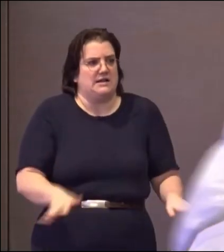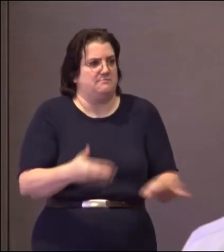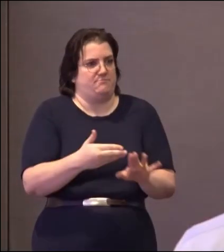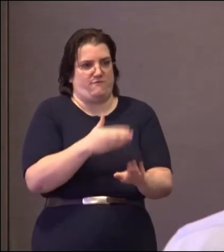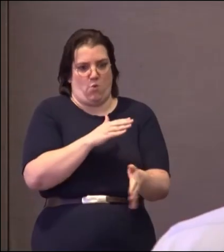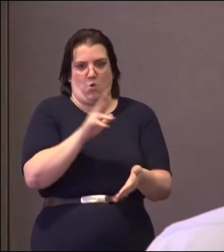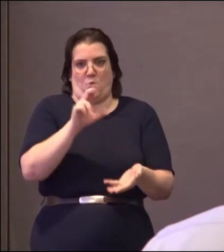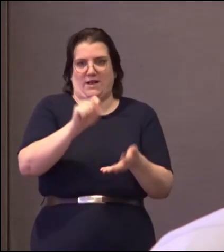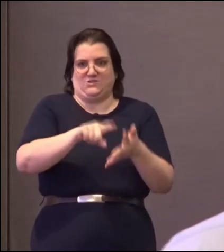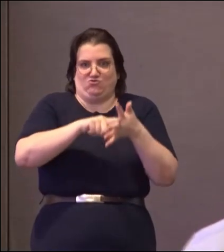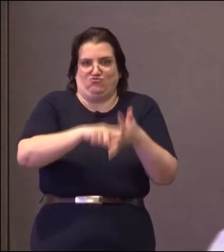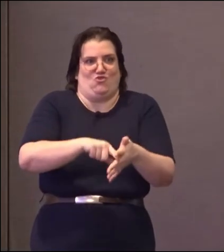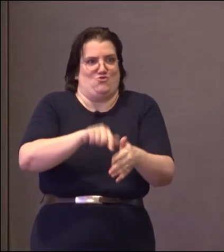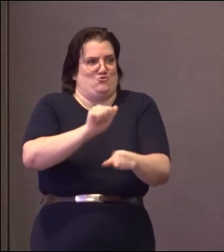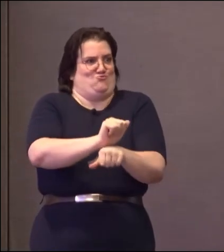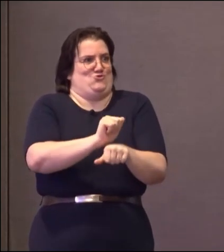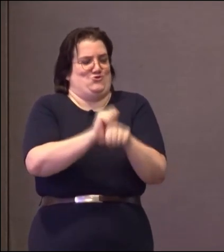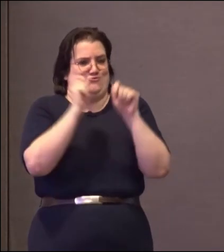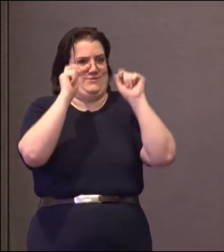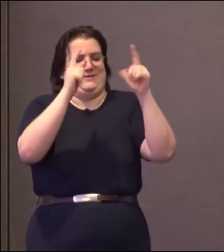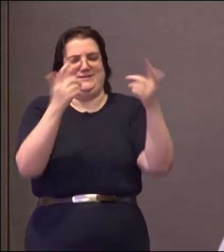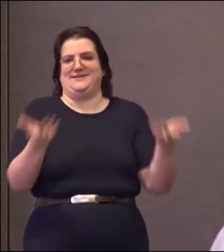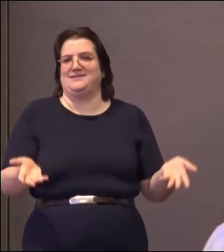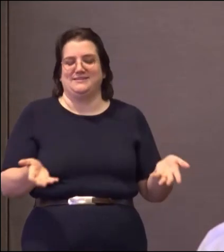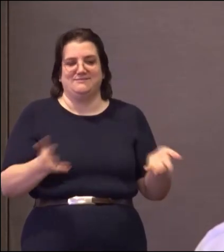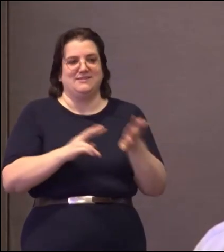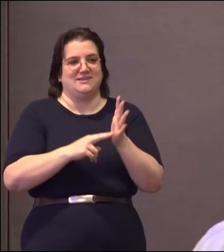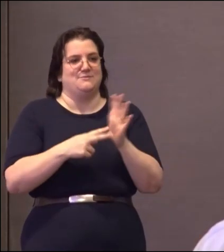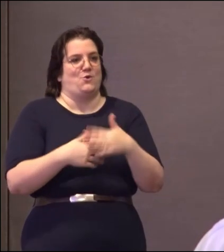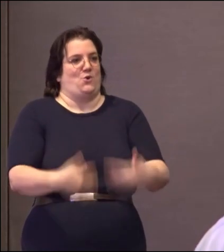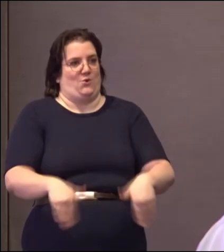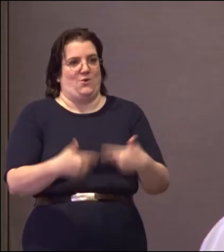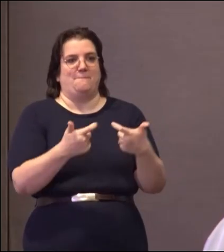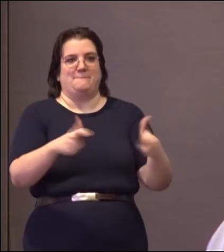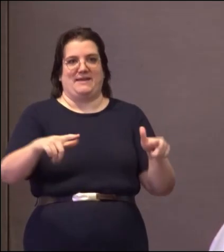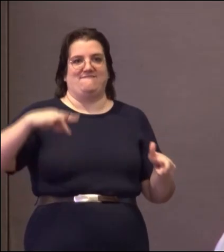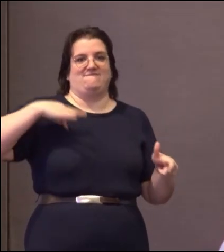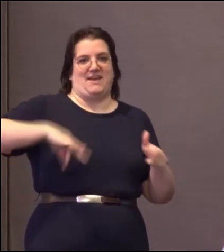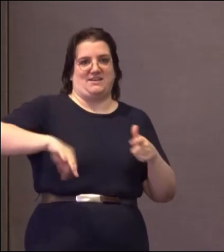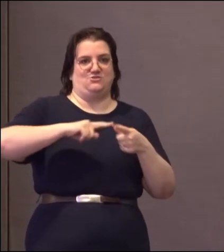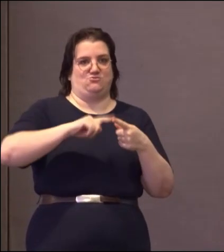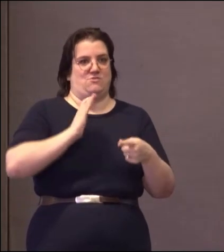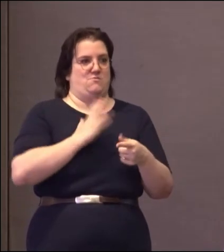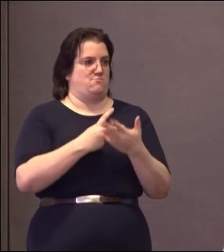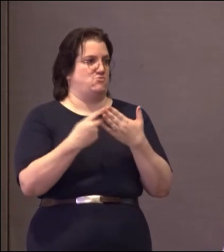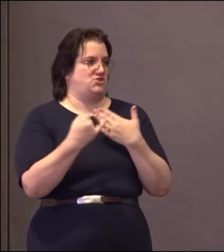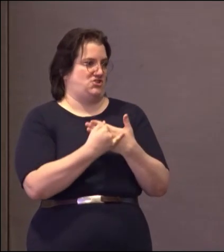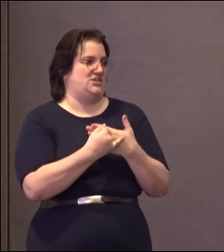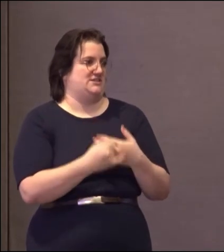the US wakes up. So it's definitely an added advantage to a project.